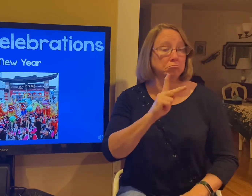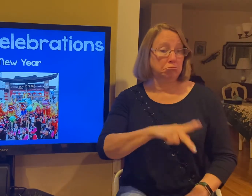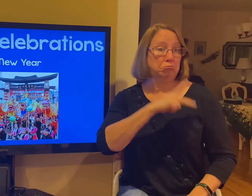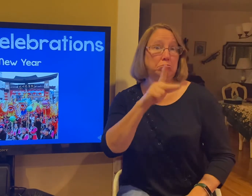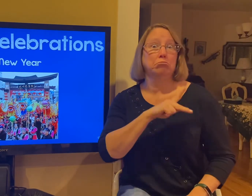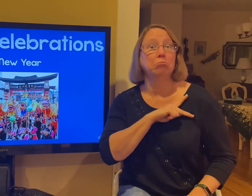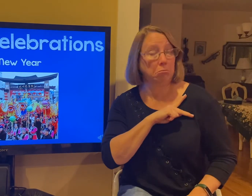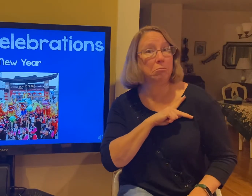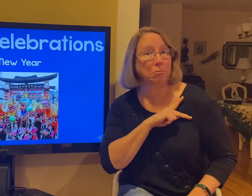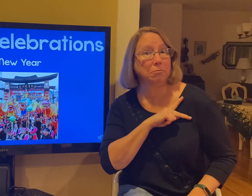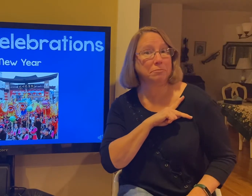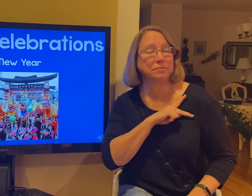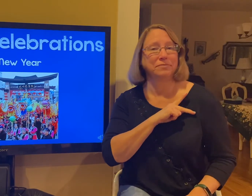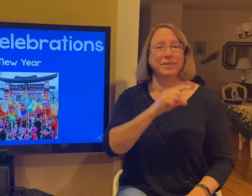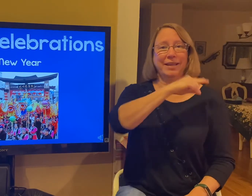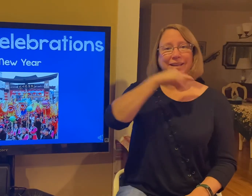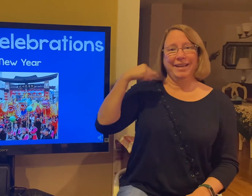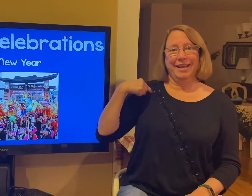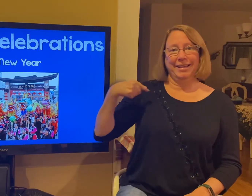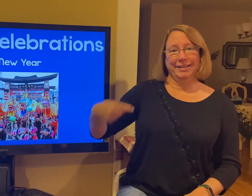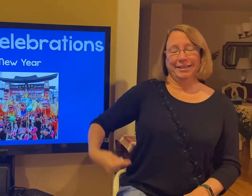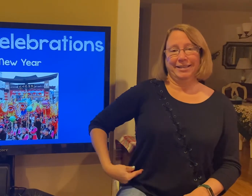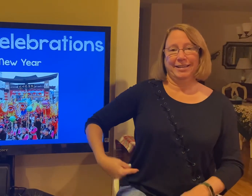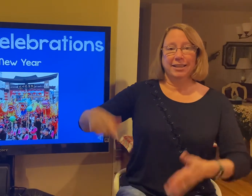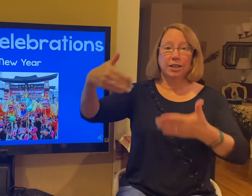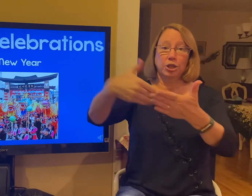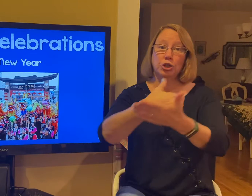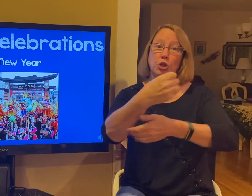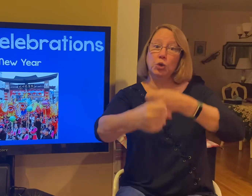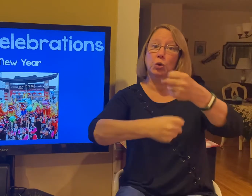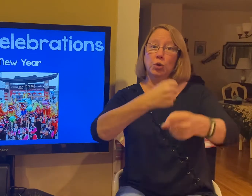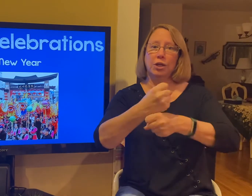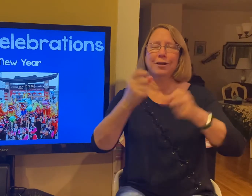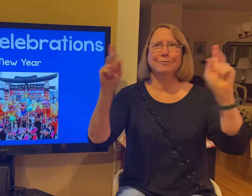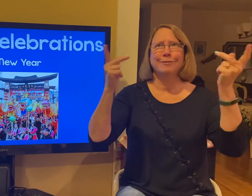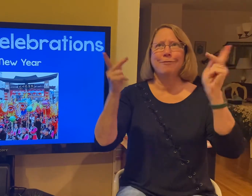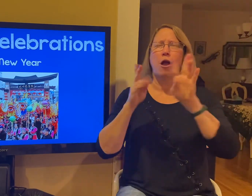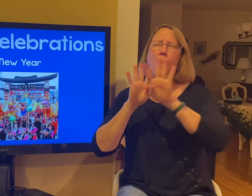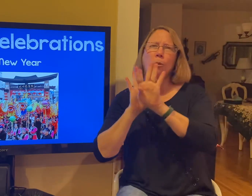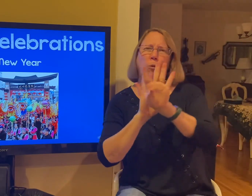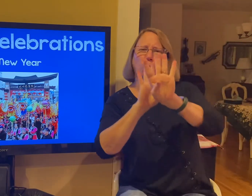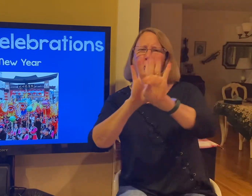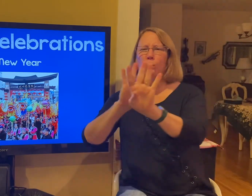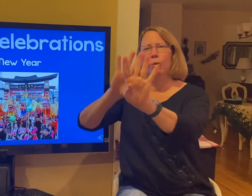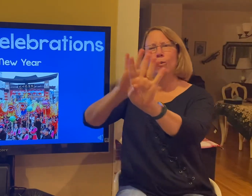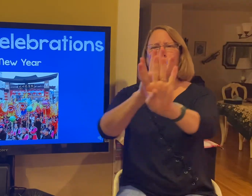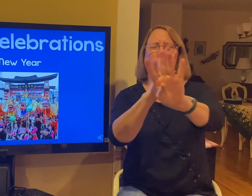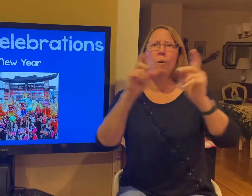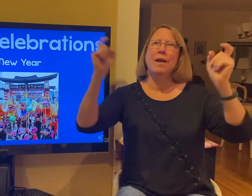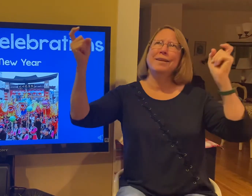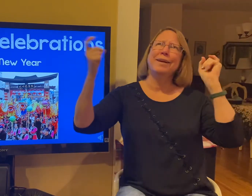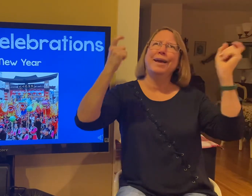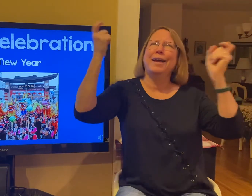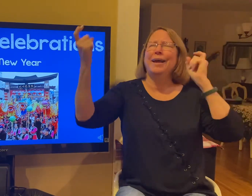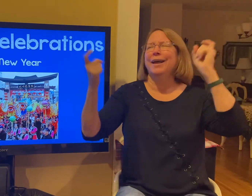Chinese New Year's is often celebrated with parades and celebrations.